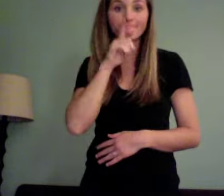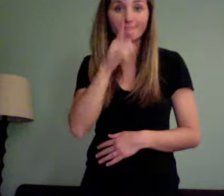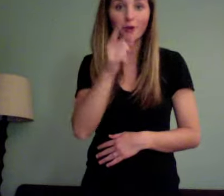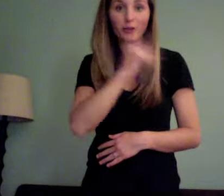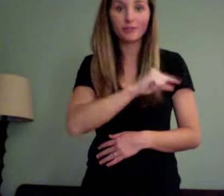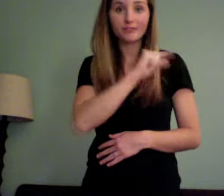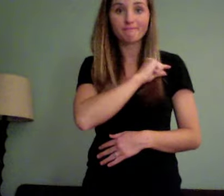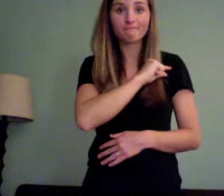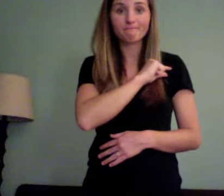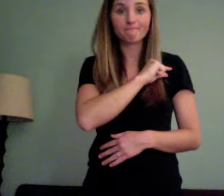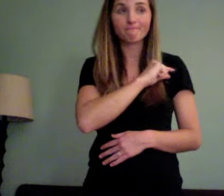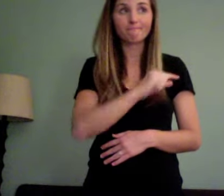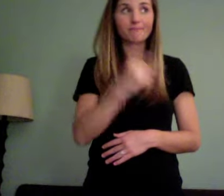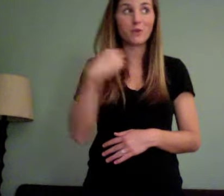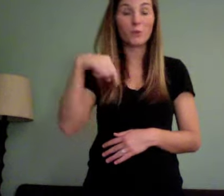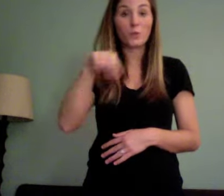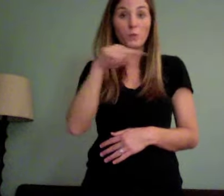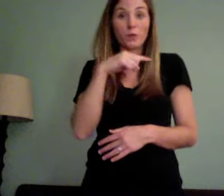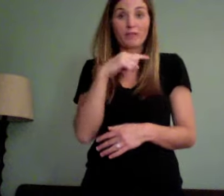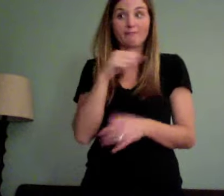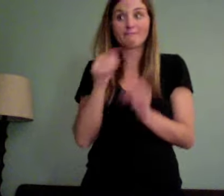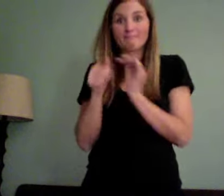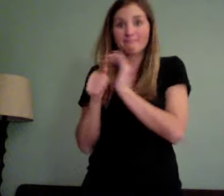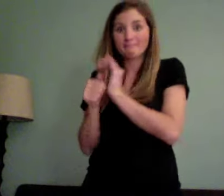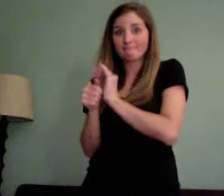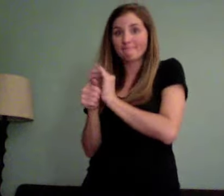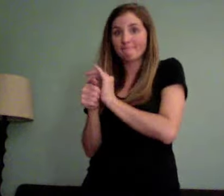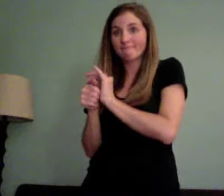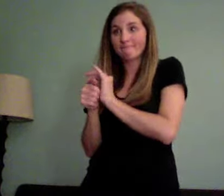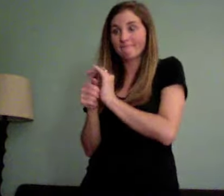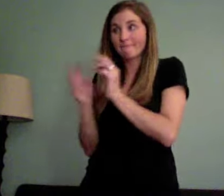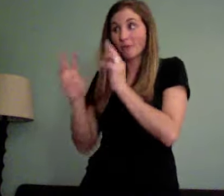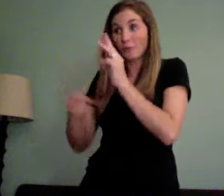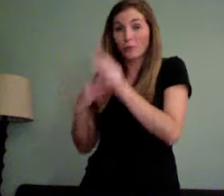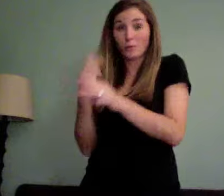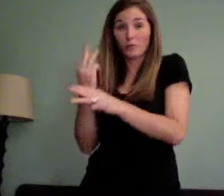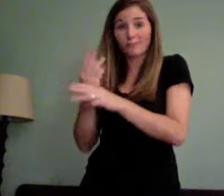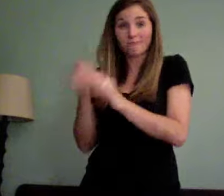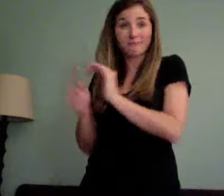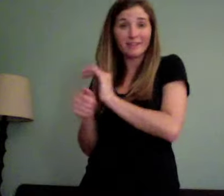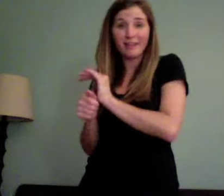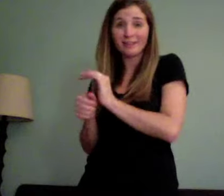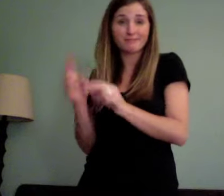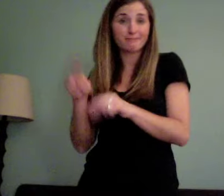We're all about hiding. We live in a world where hiding is the standard. And the one thing about this